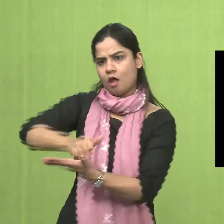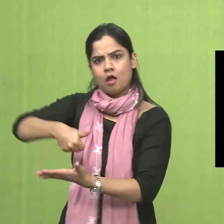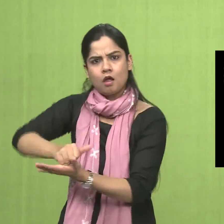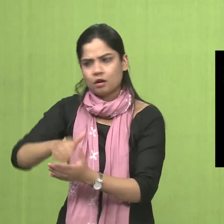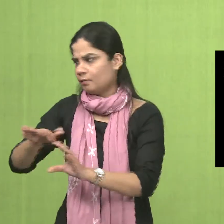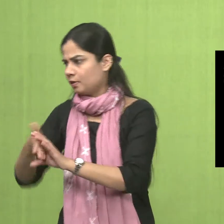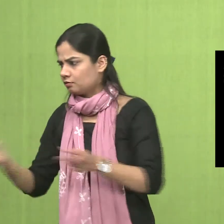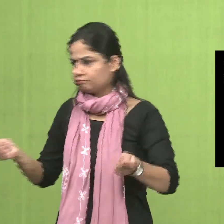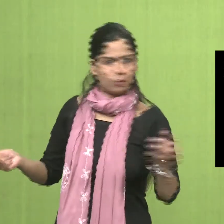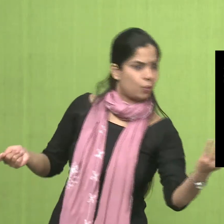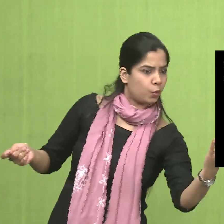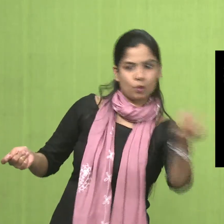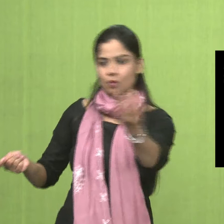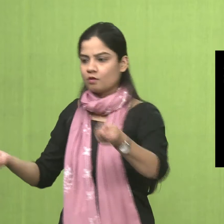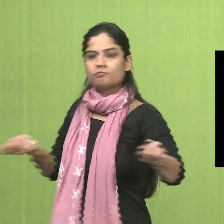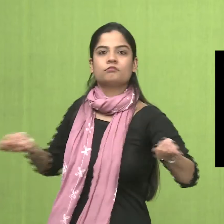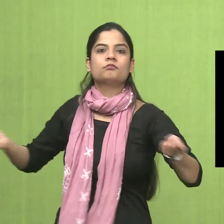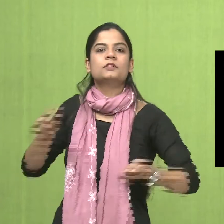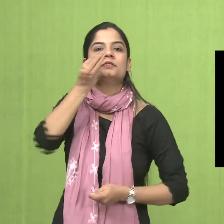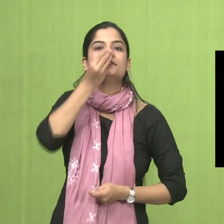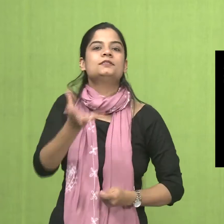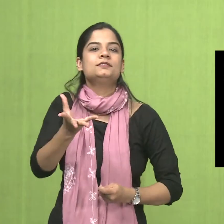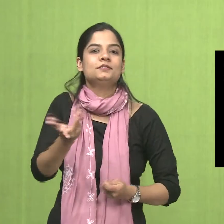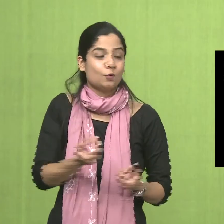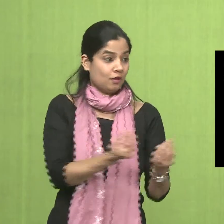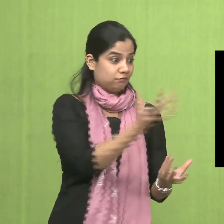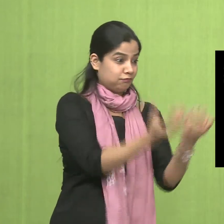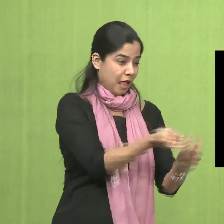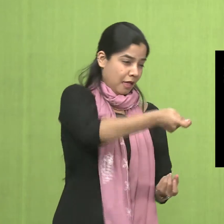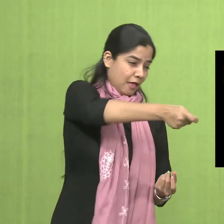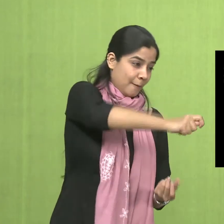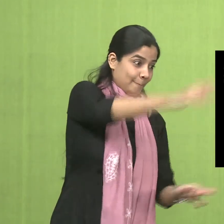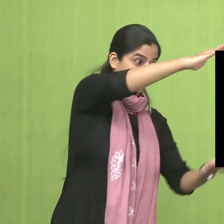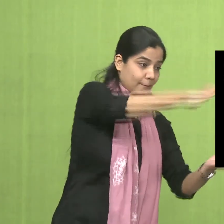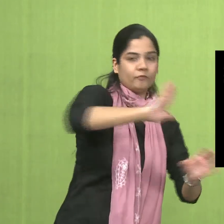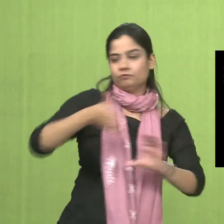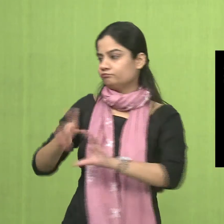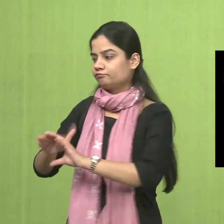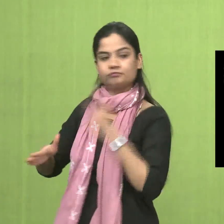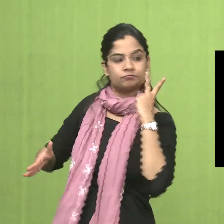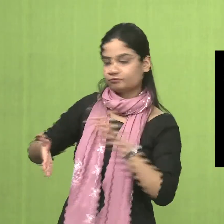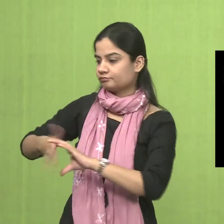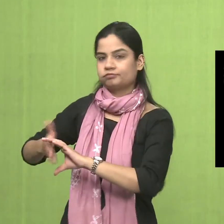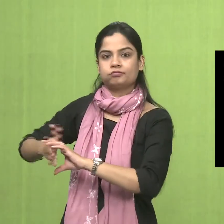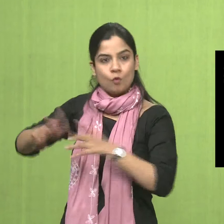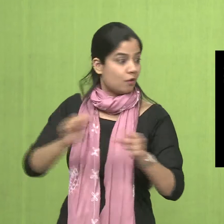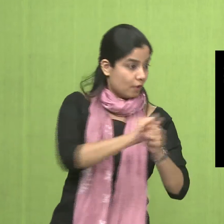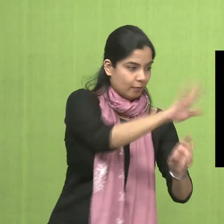it at a different time and wasting a lot of time. You can manage your work, combining 2 or more activities together at the time.